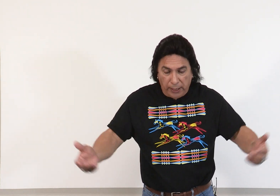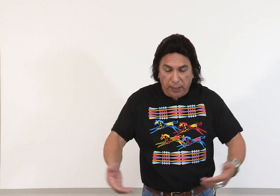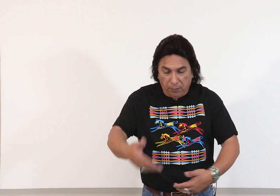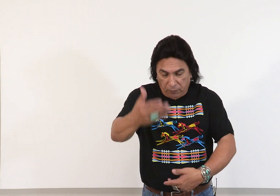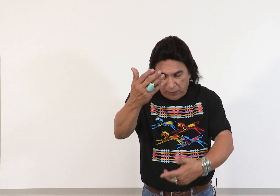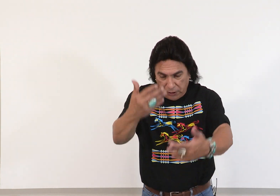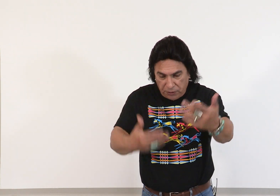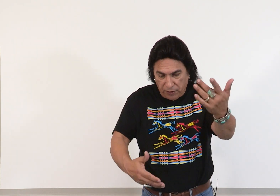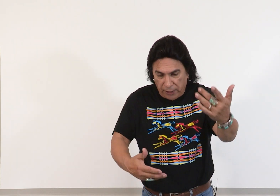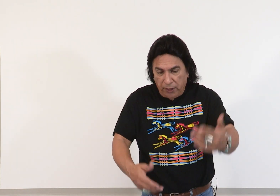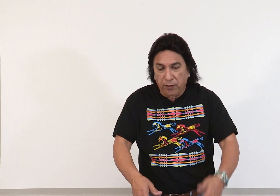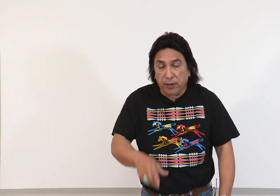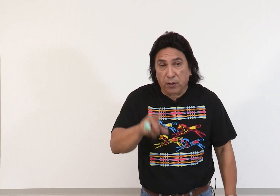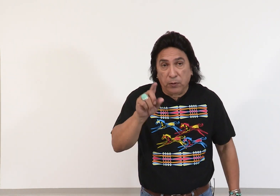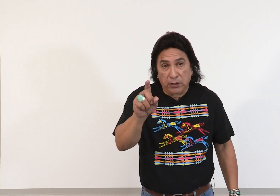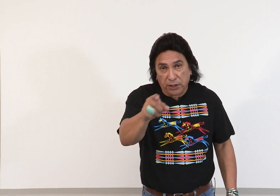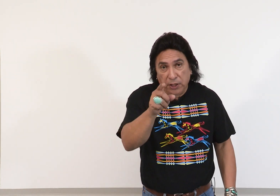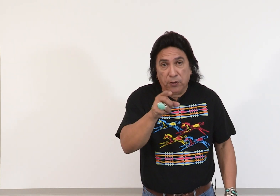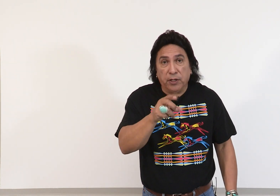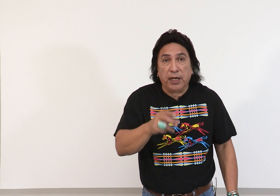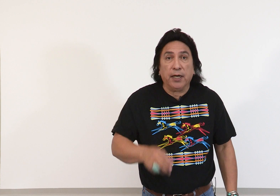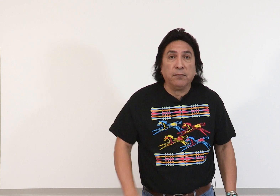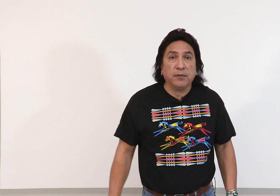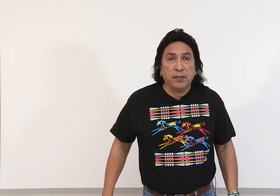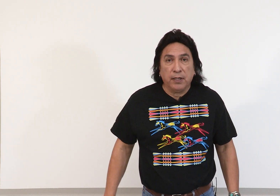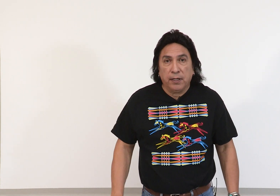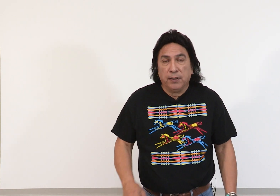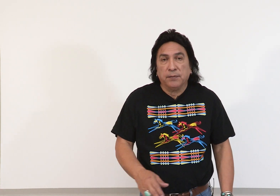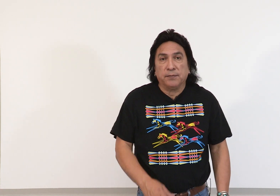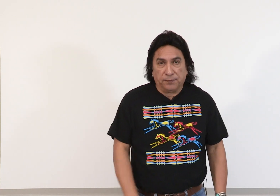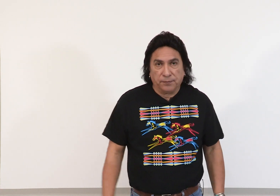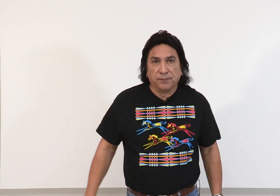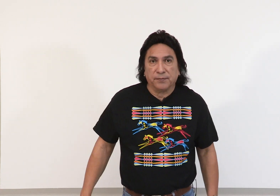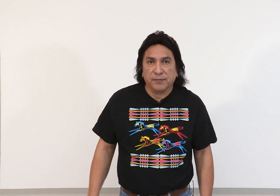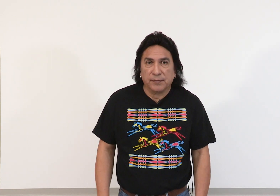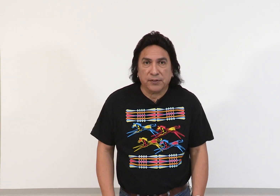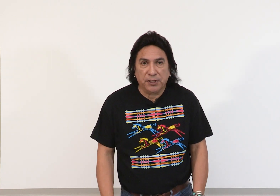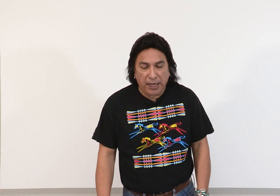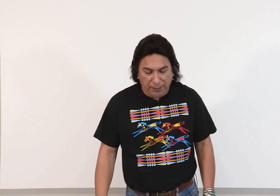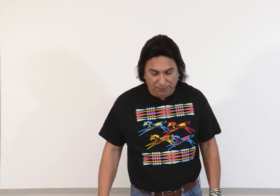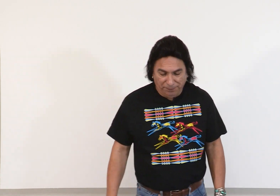and we're finished right here until we see you again. Good day.